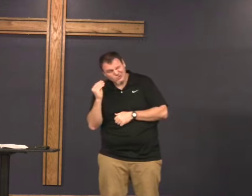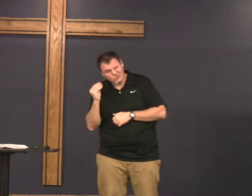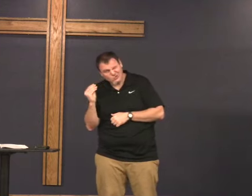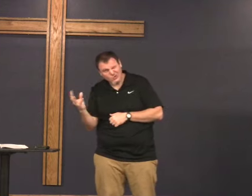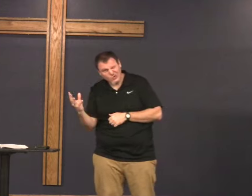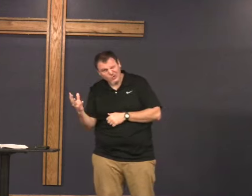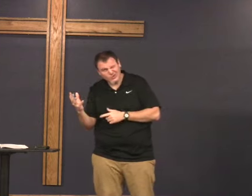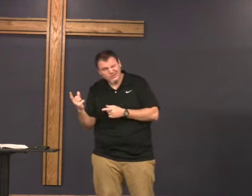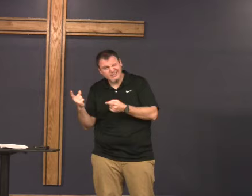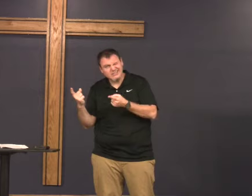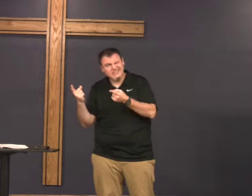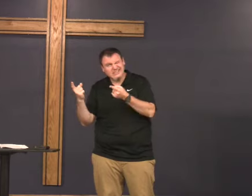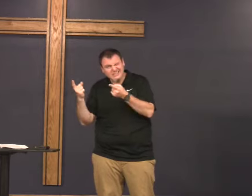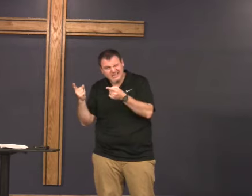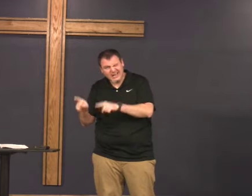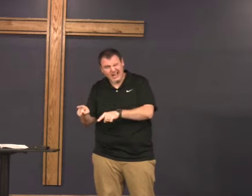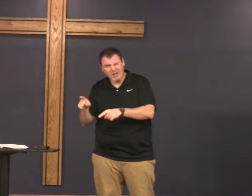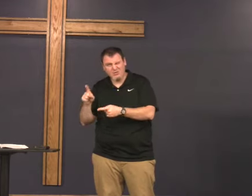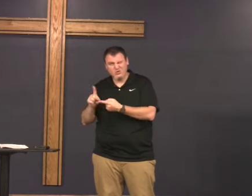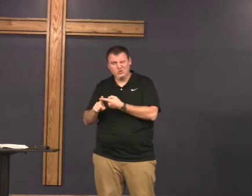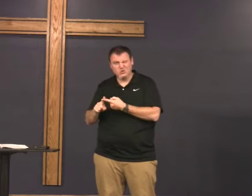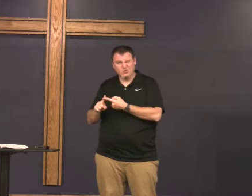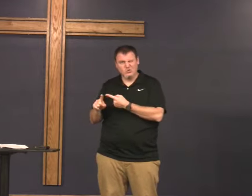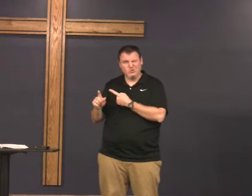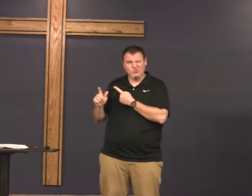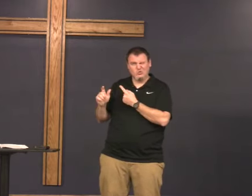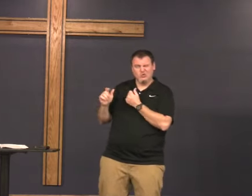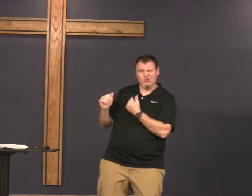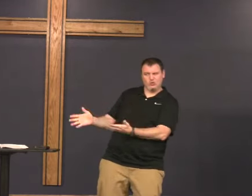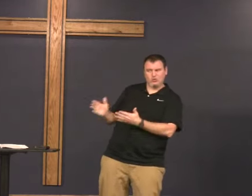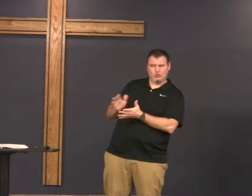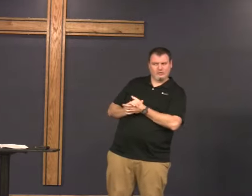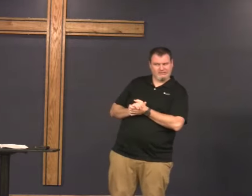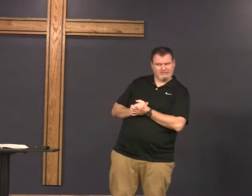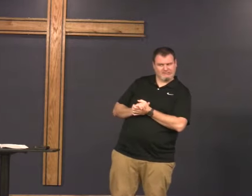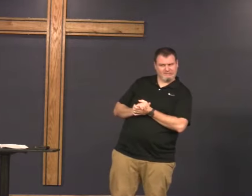Oh, I have to let you know something's going to happen to you.